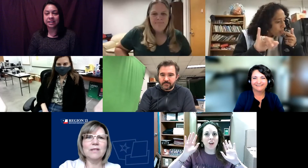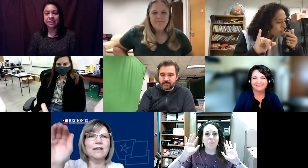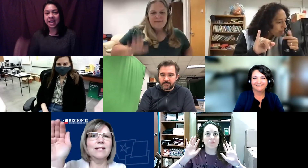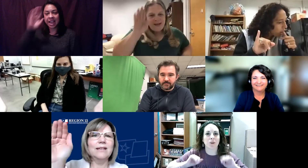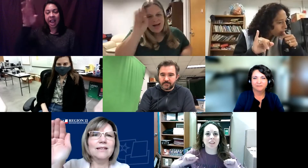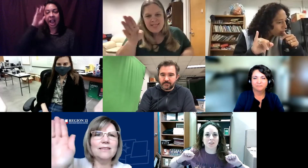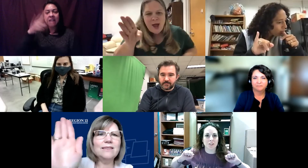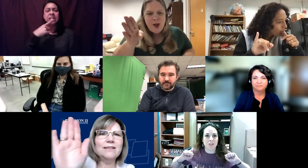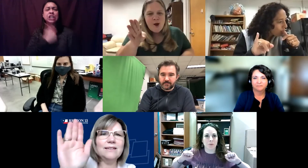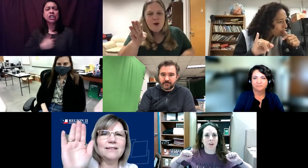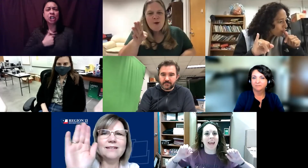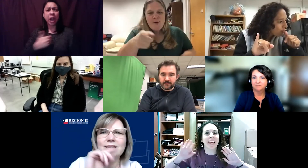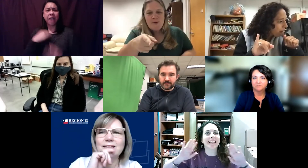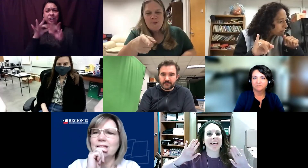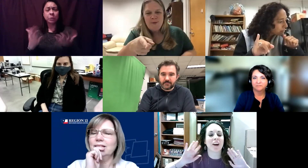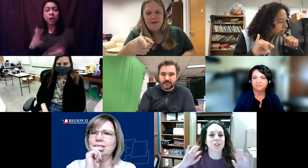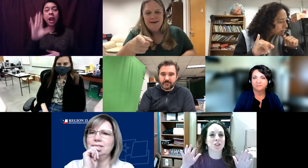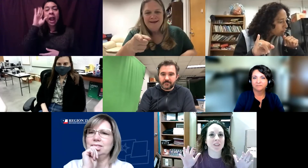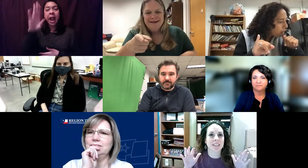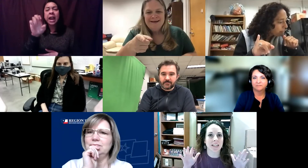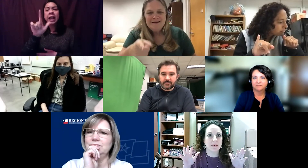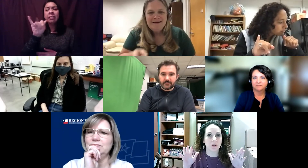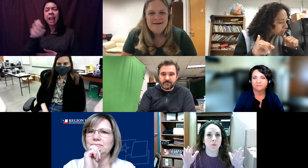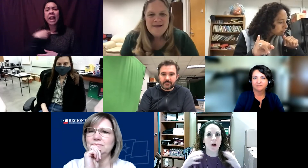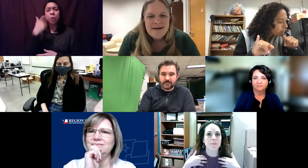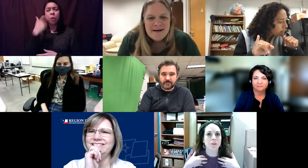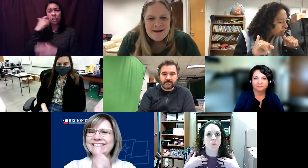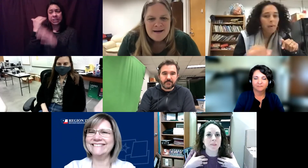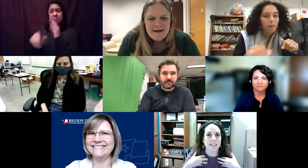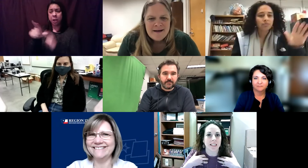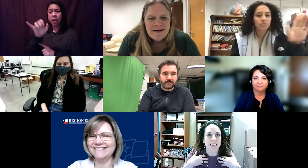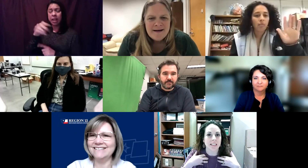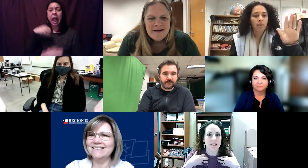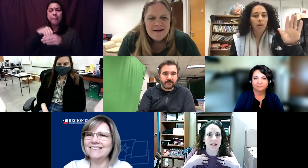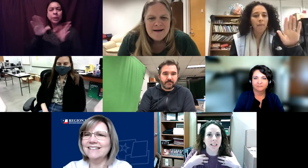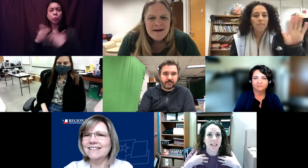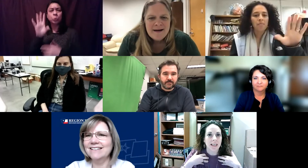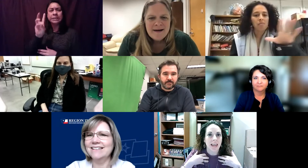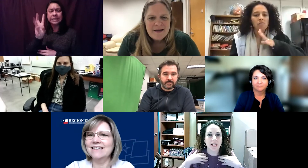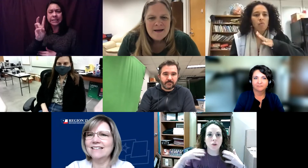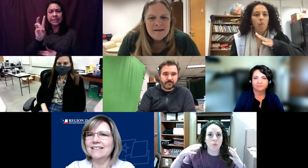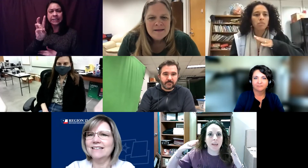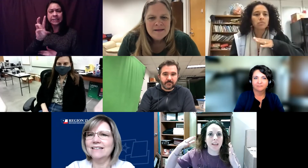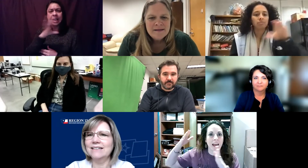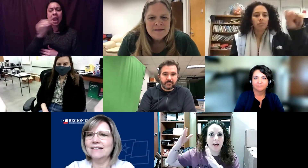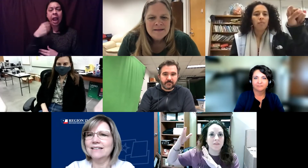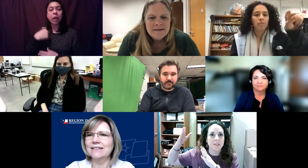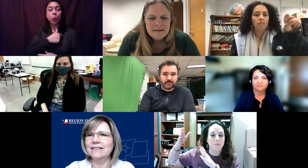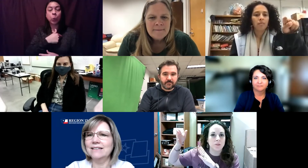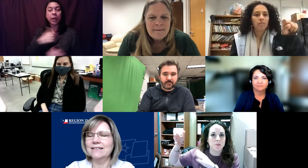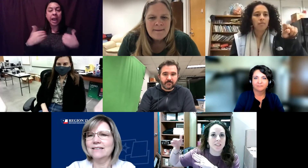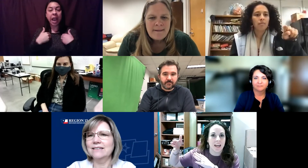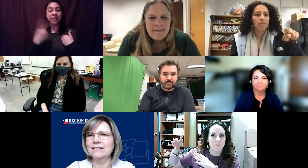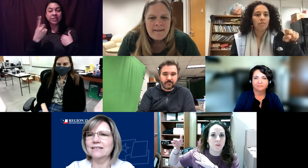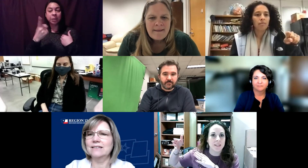Hey, sorry, there's an interpreter. Hey, Elaine, I was just fixing to email you. I'm in room 6 and we have